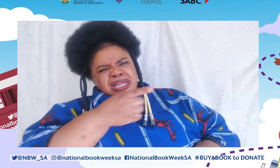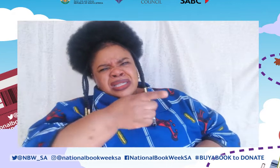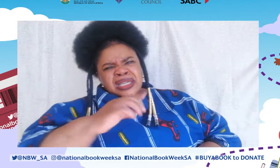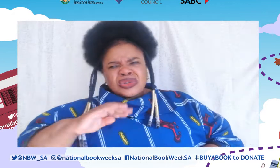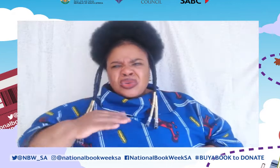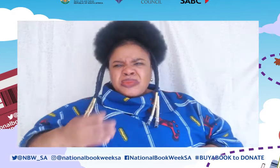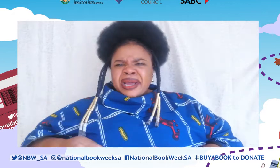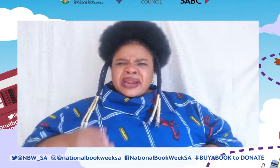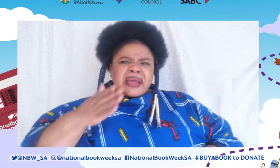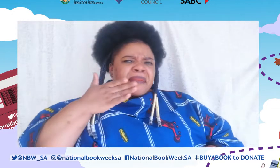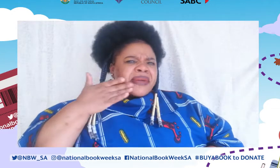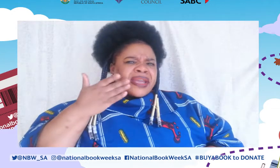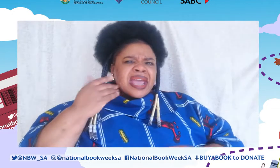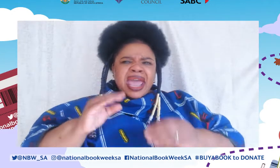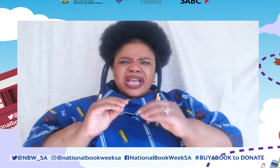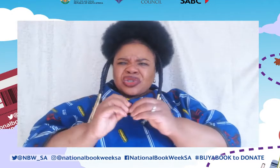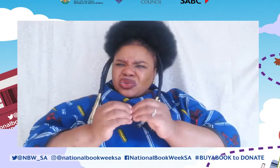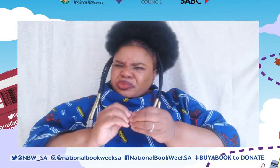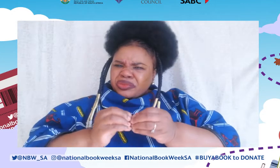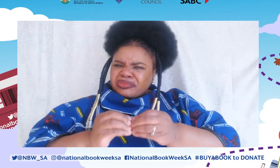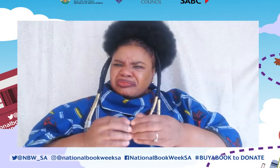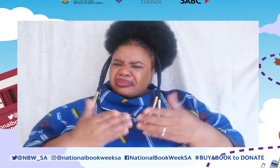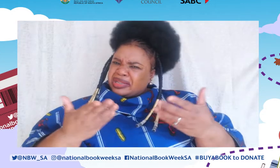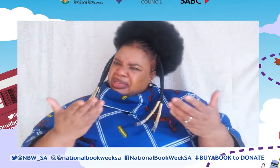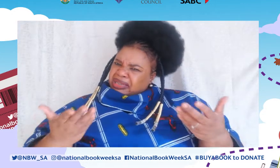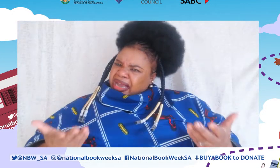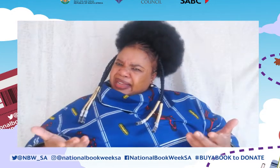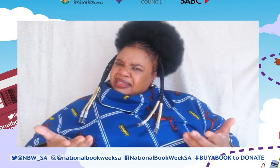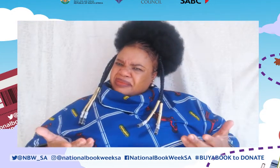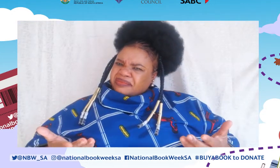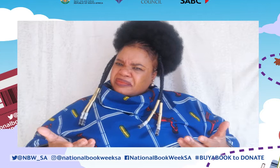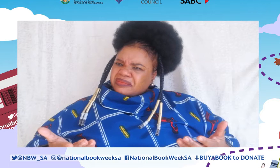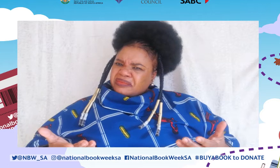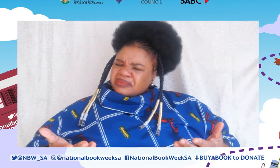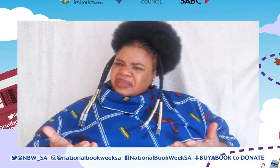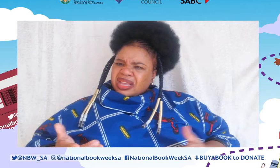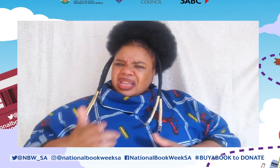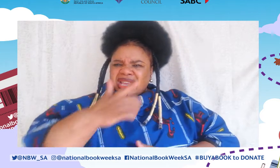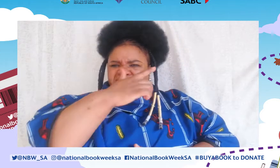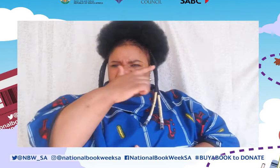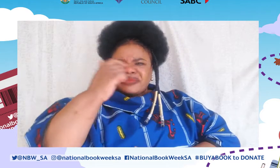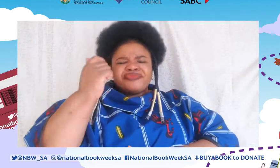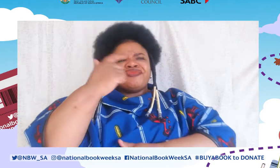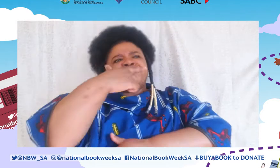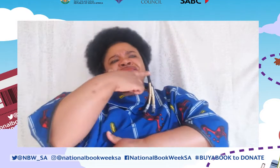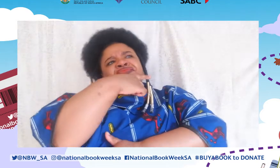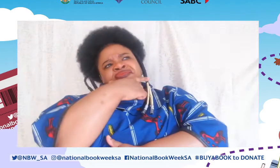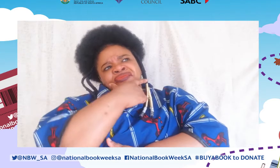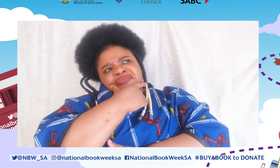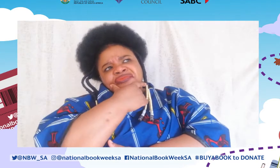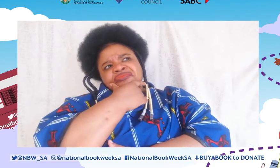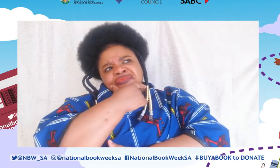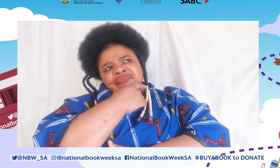how does this woman make her soup? He asked. He thought,